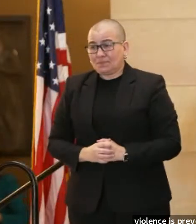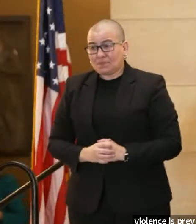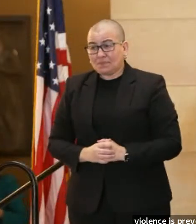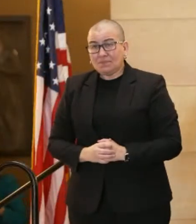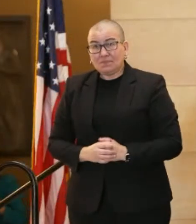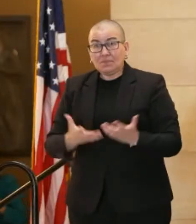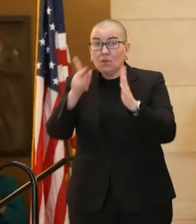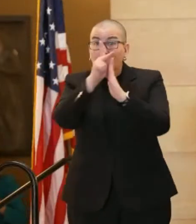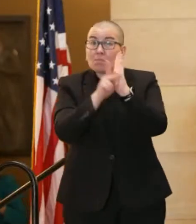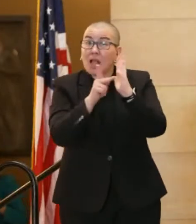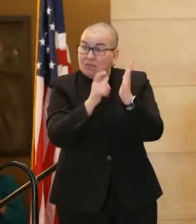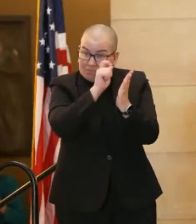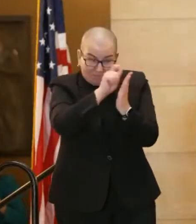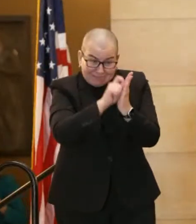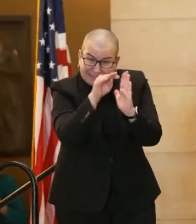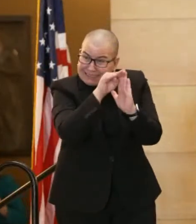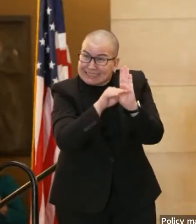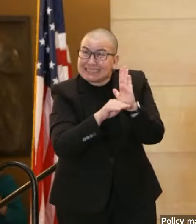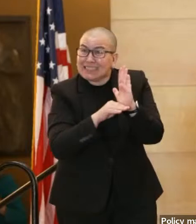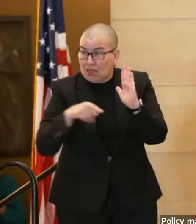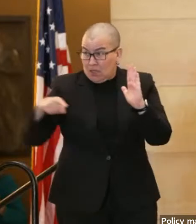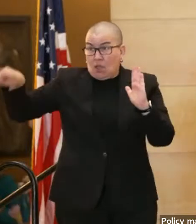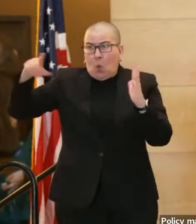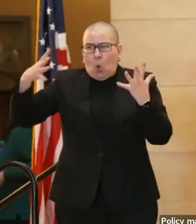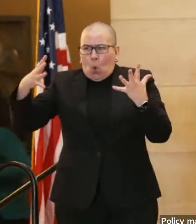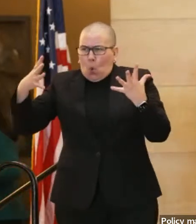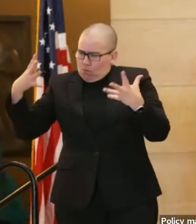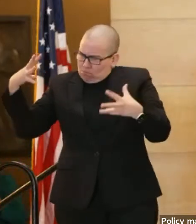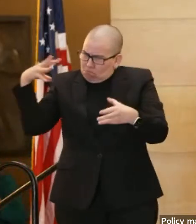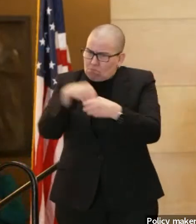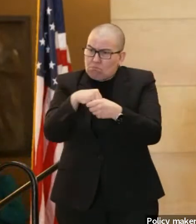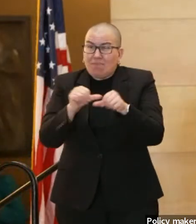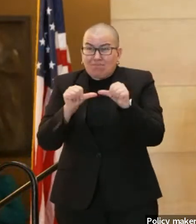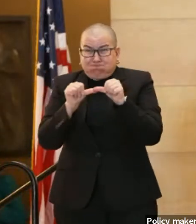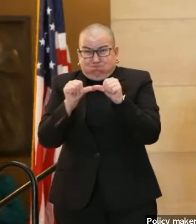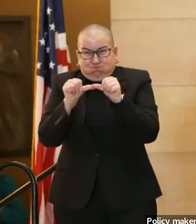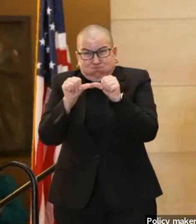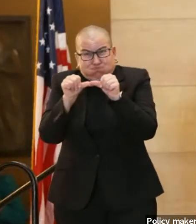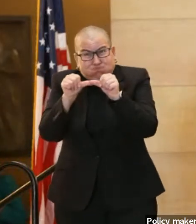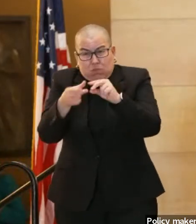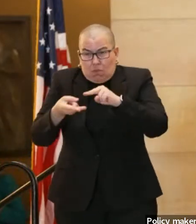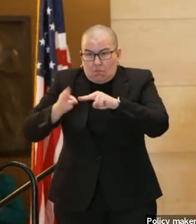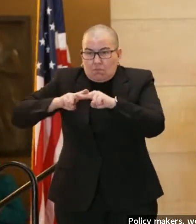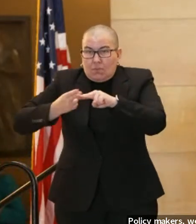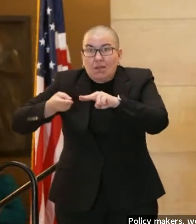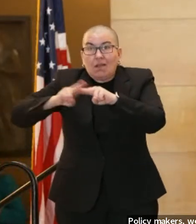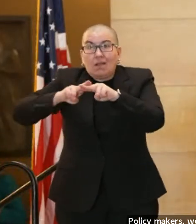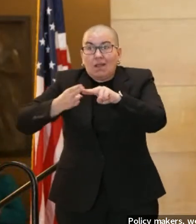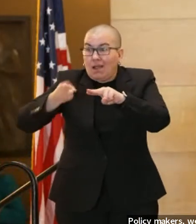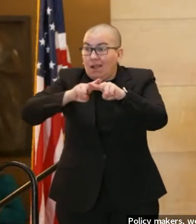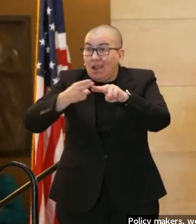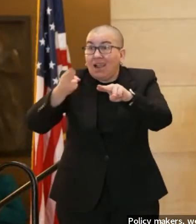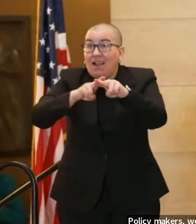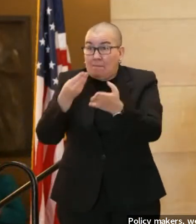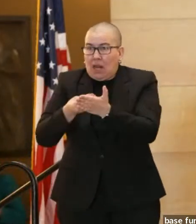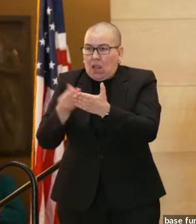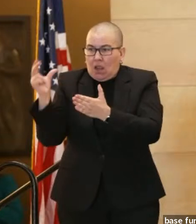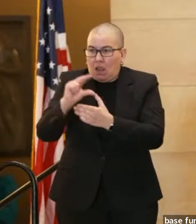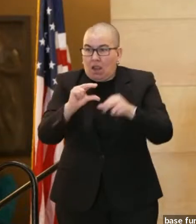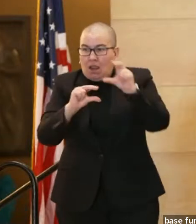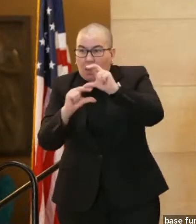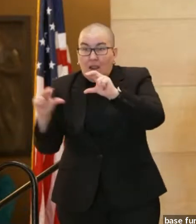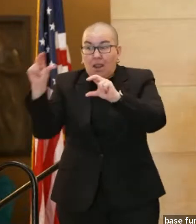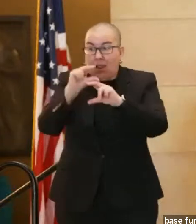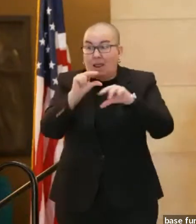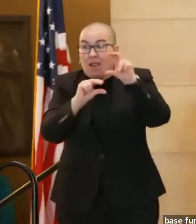support a robust, long-term increase in a base funding in crime victim services. We need your